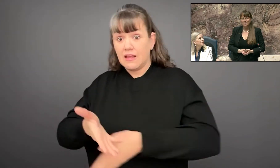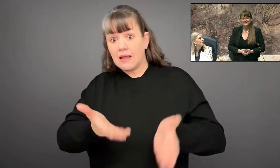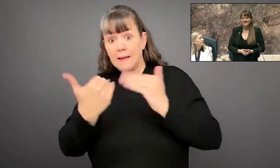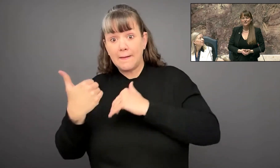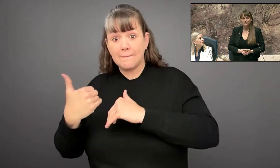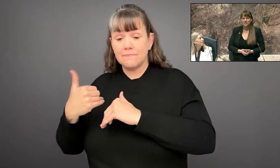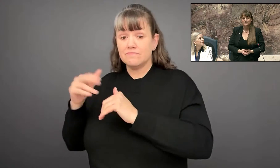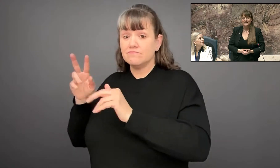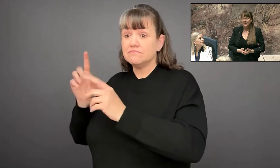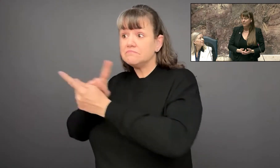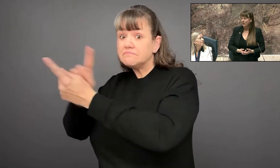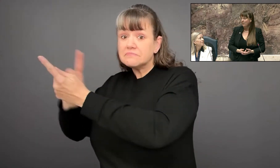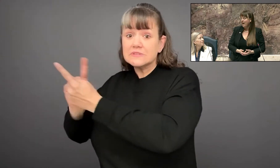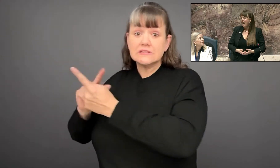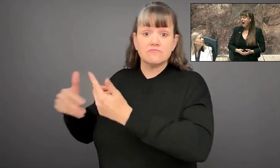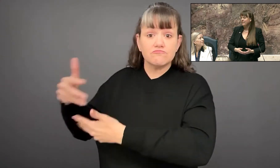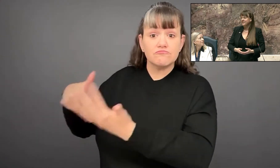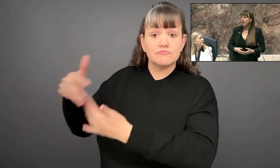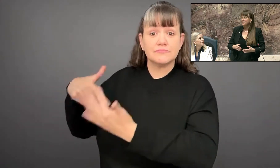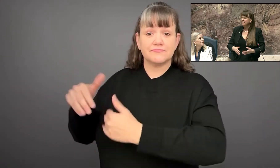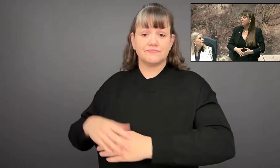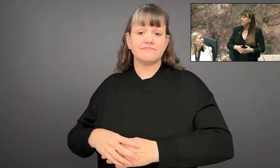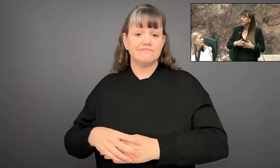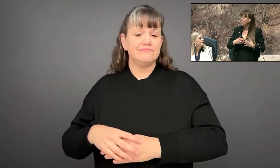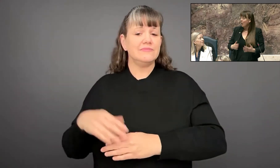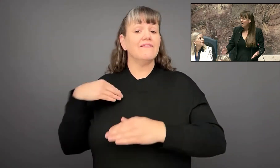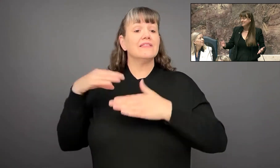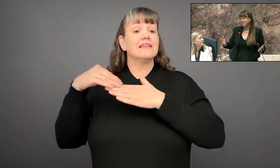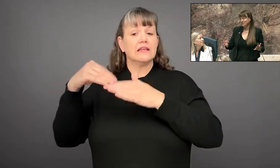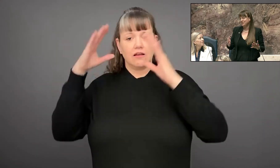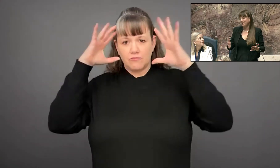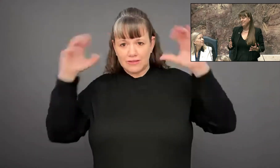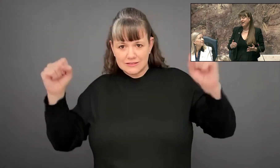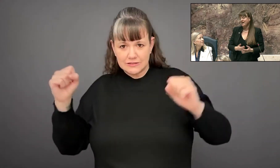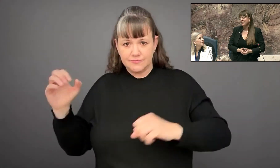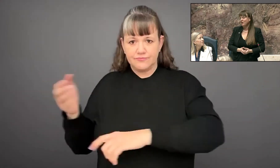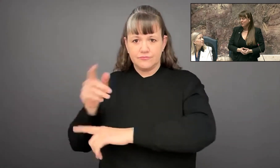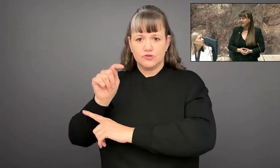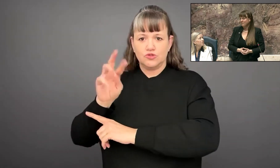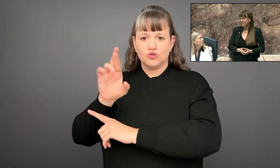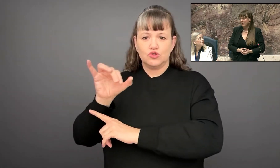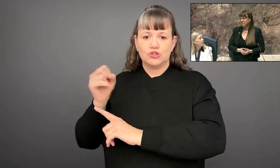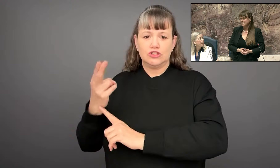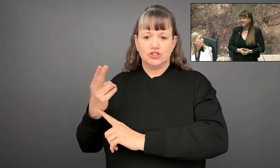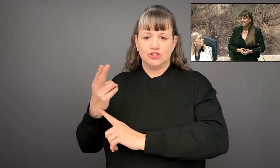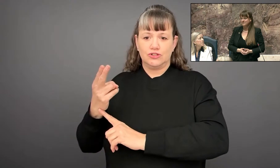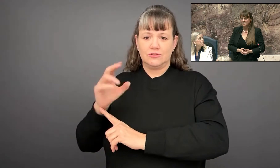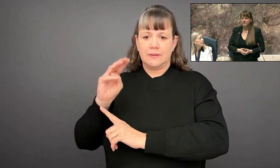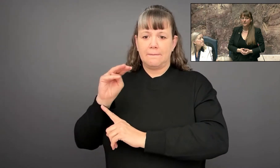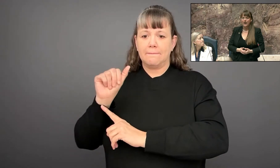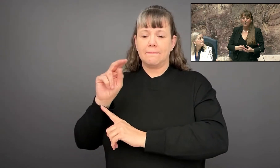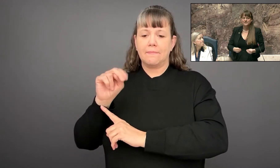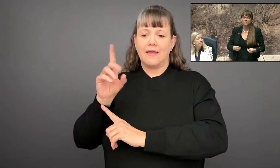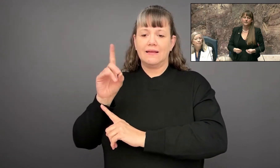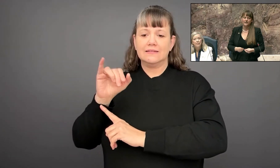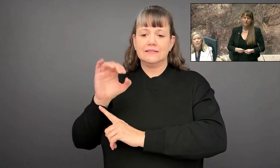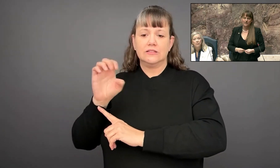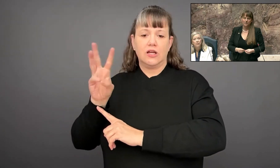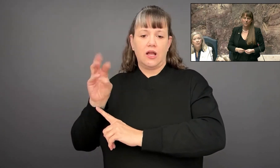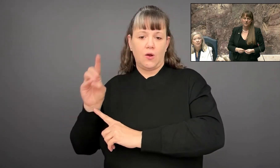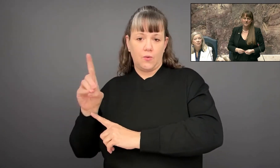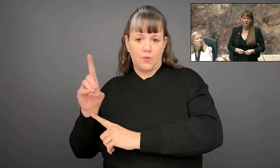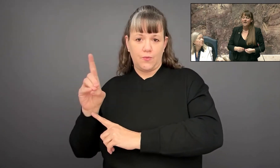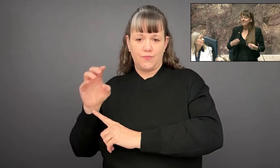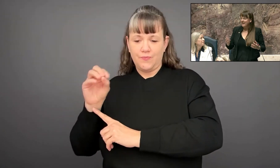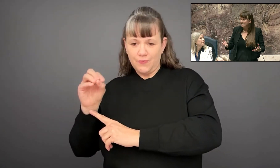by President Trish Mandewo, but there are people from across British Columbia, local government representatives that do absolutely